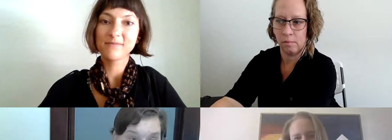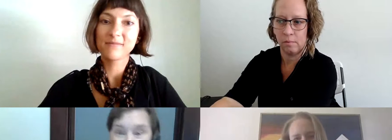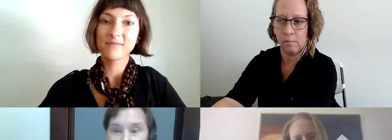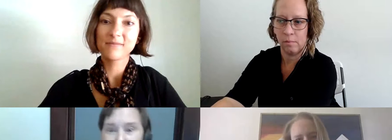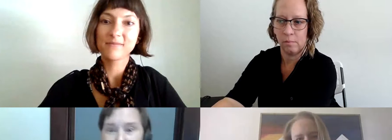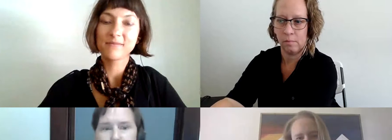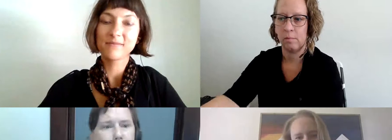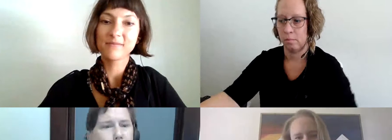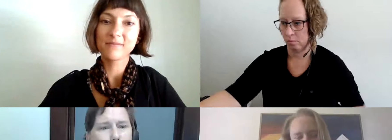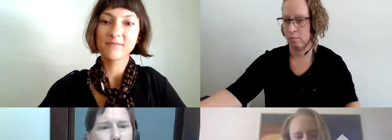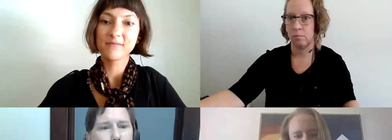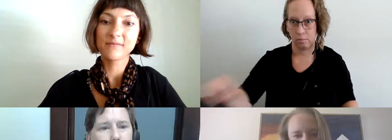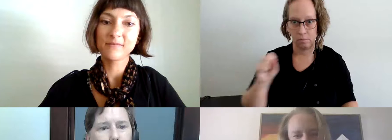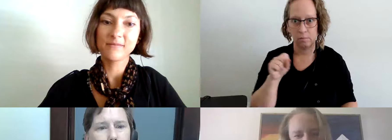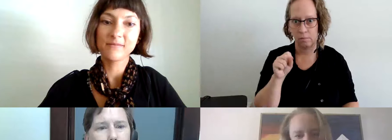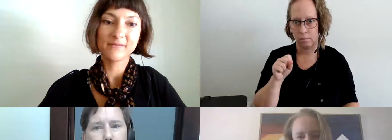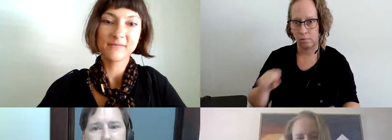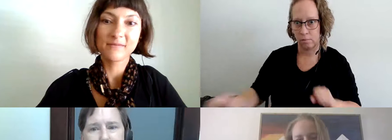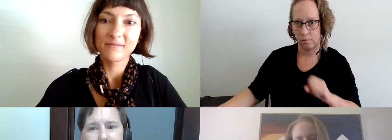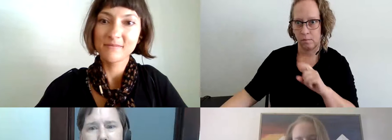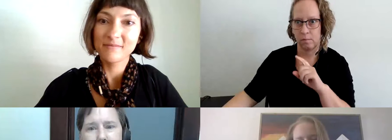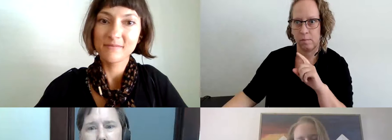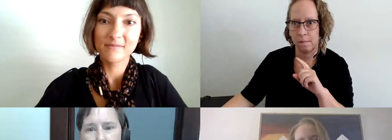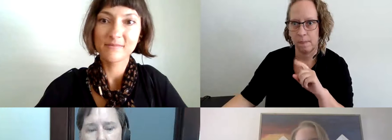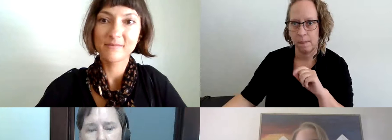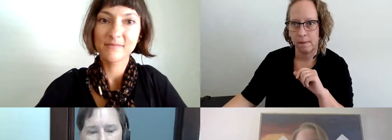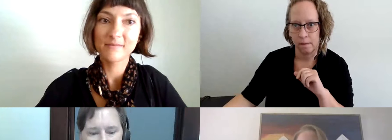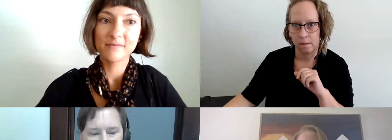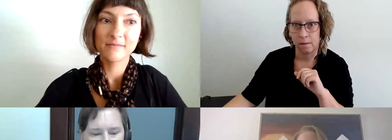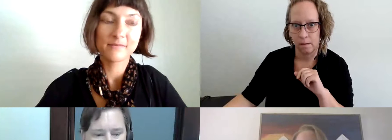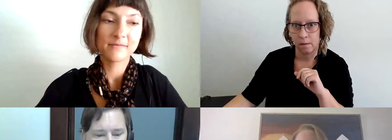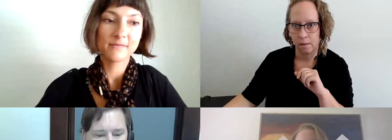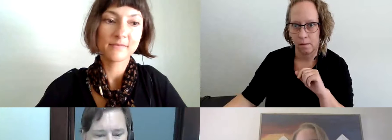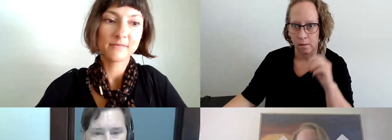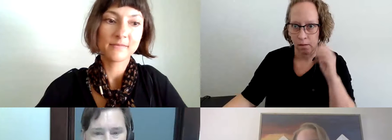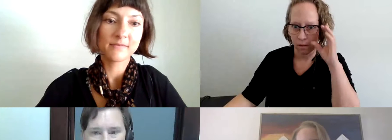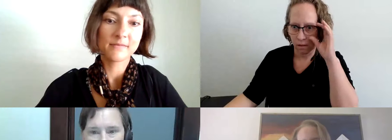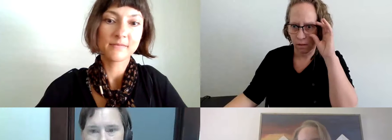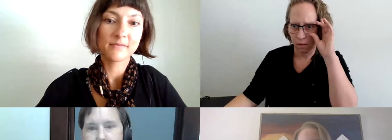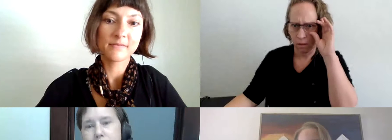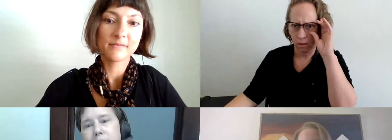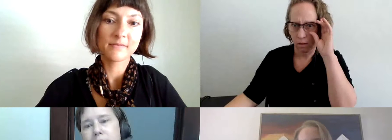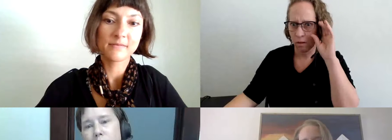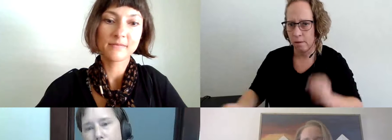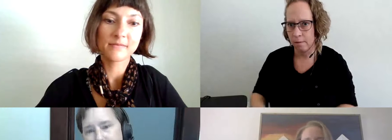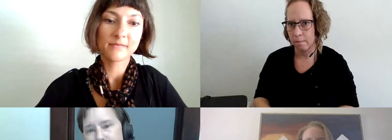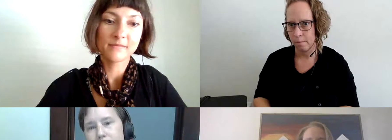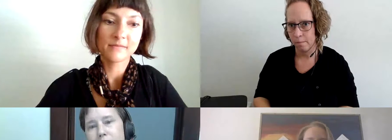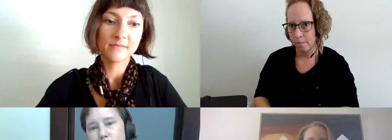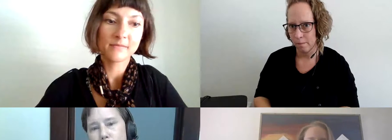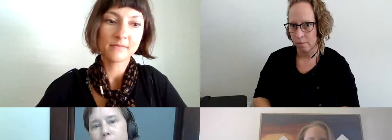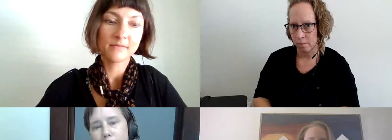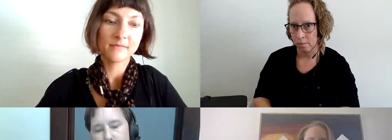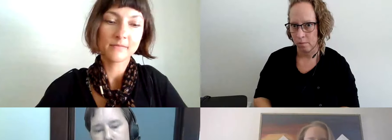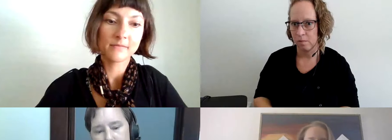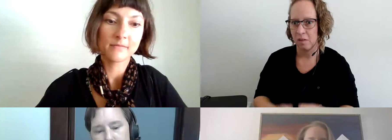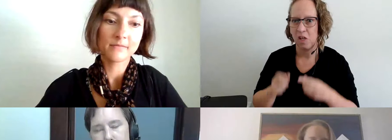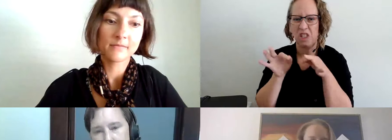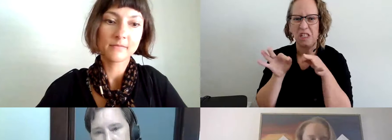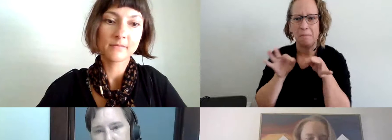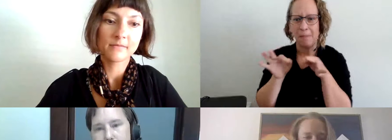is able to see me. So, Ray, you are moderating the event today, correct? We're having an issue